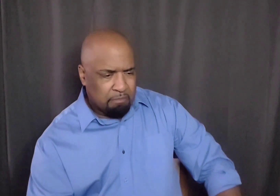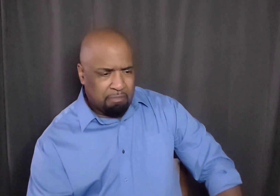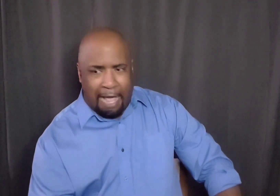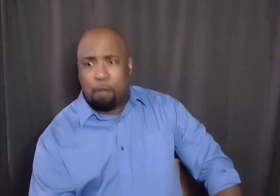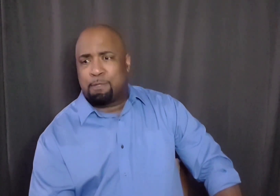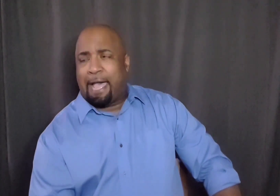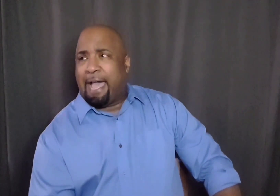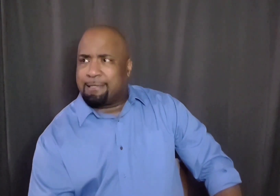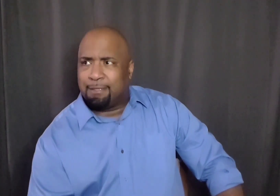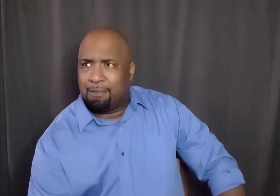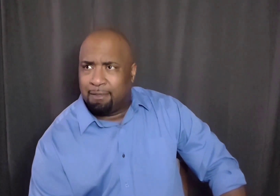downsizing.